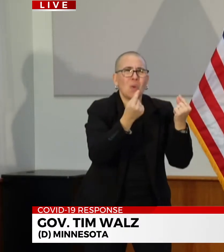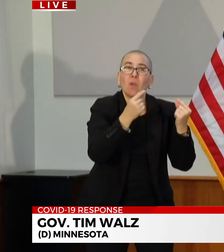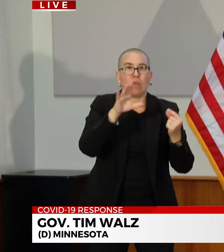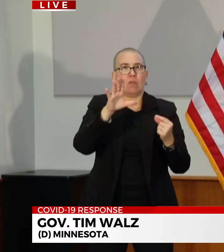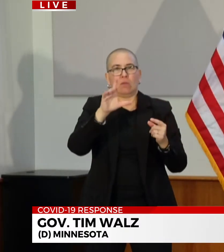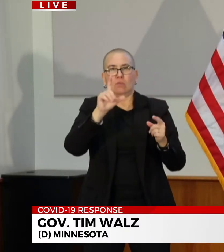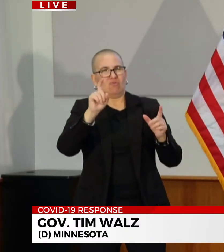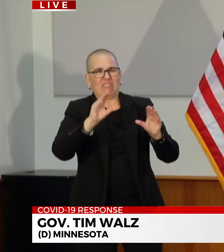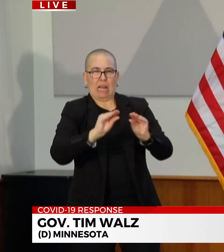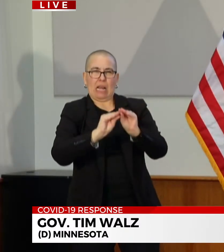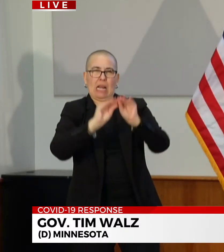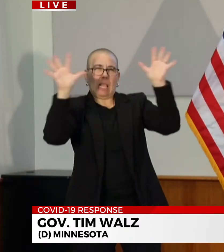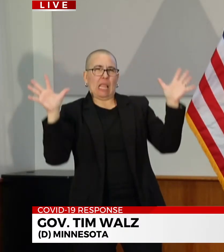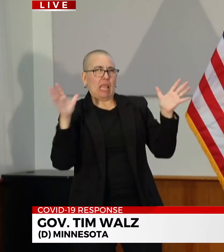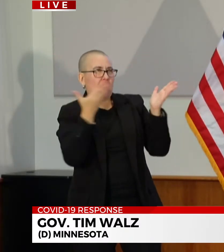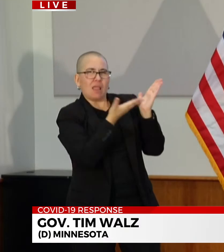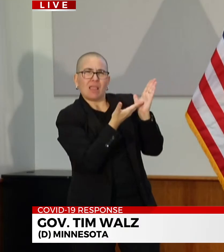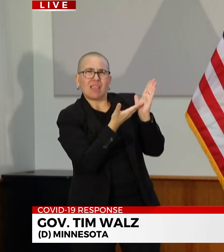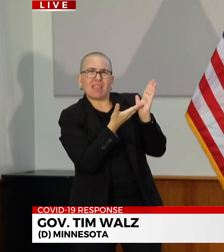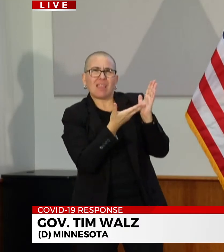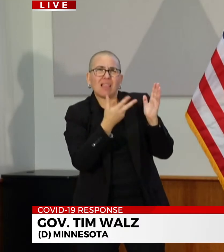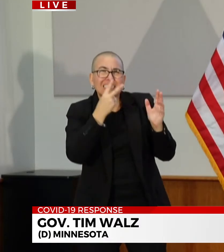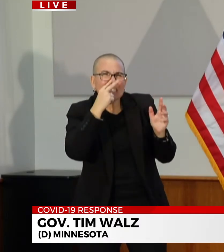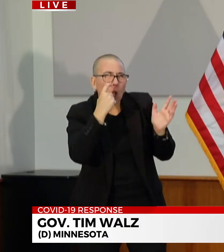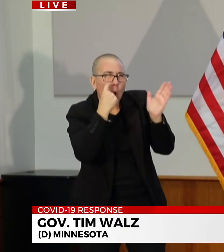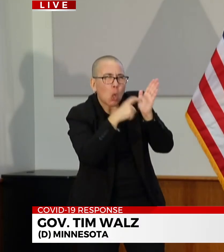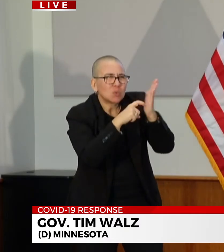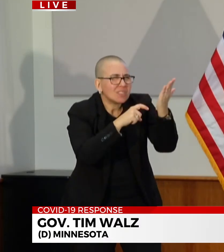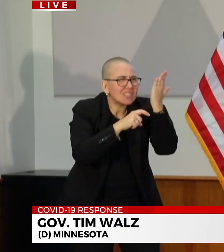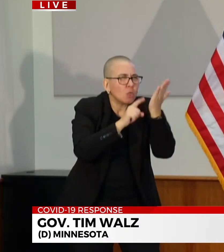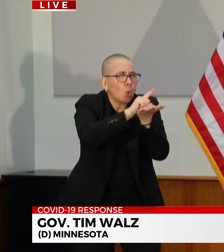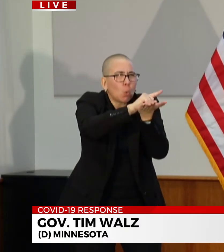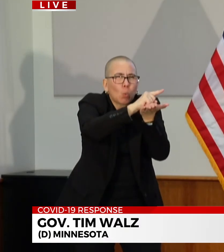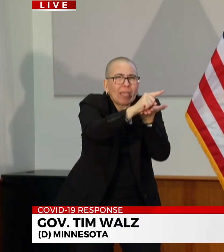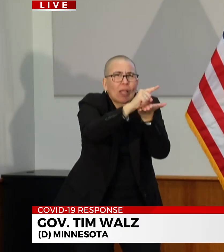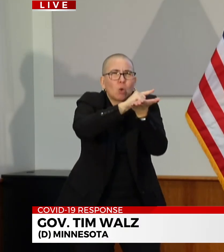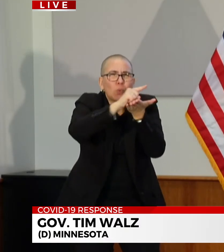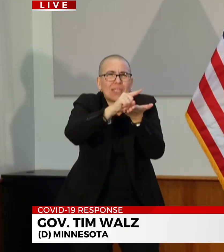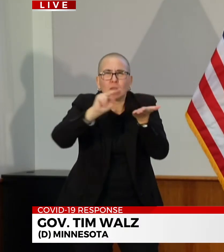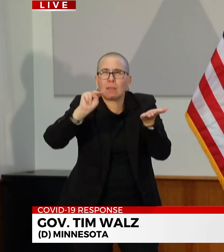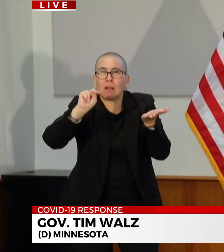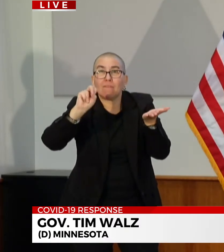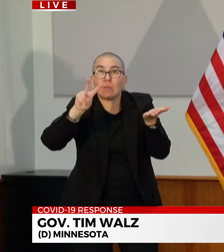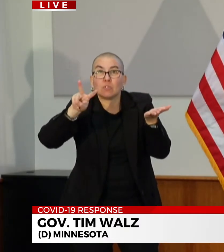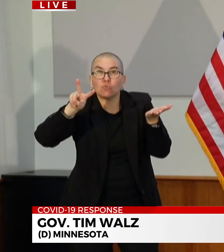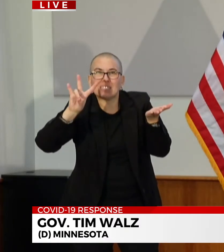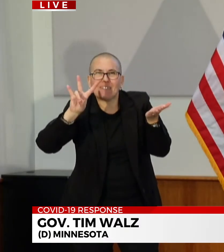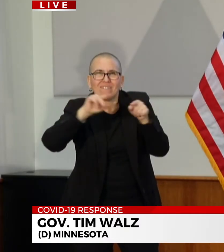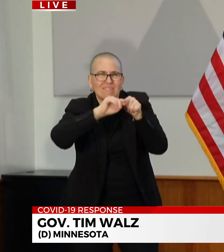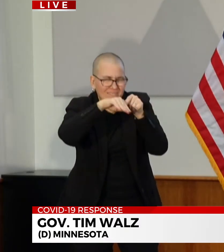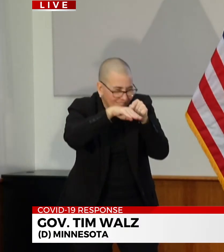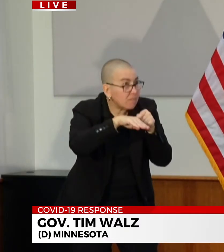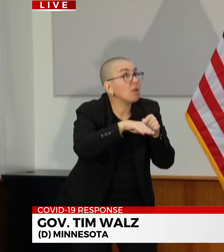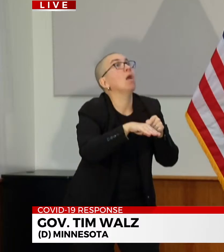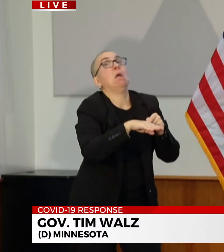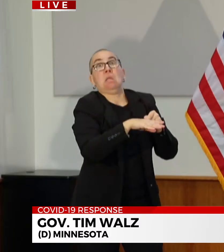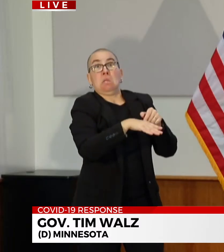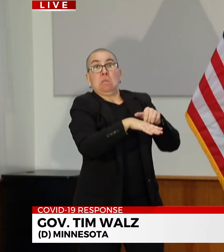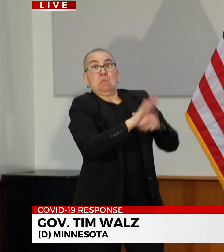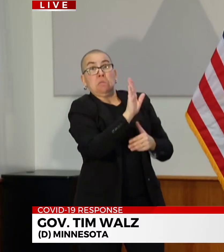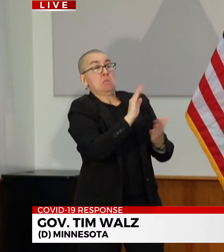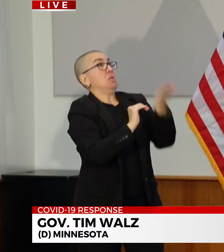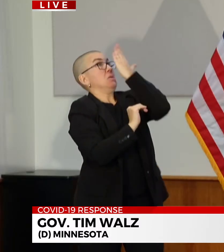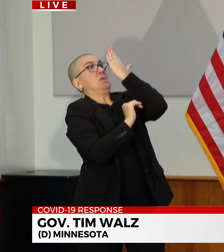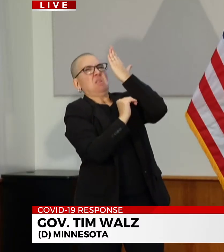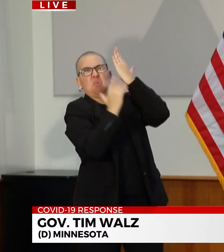is, what changed from week 27 to week 41? What started to change? And